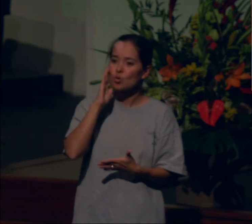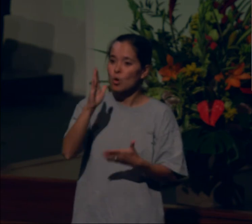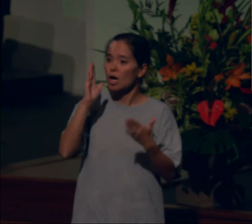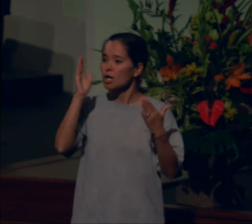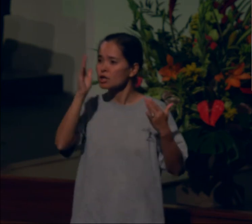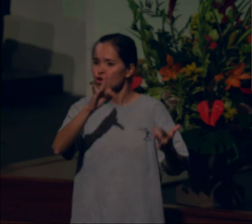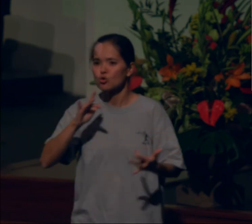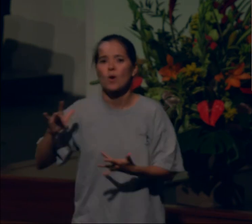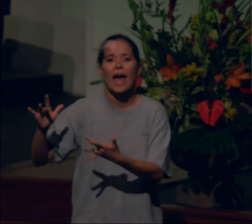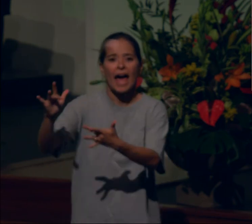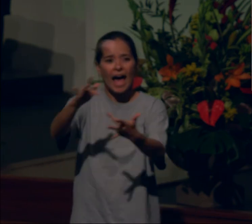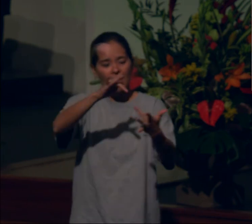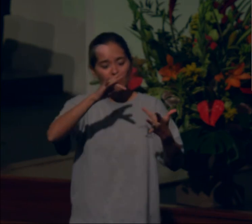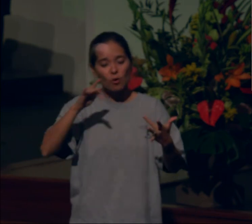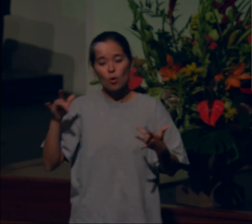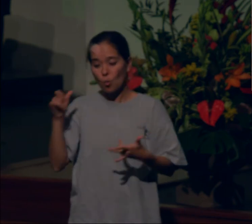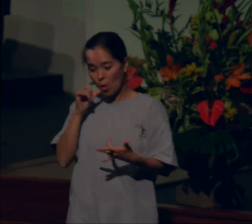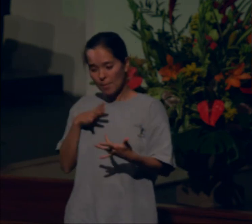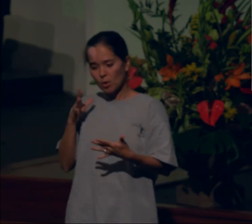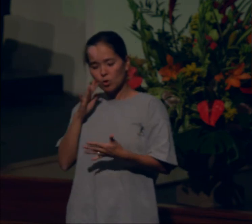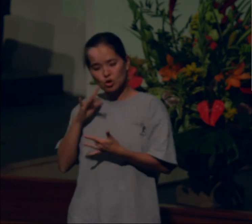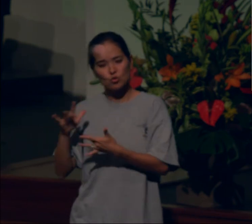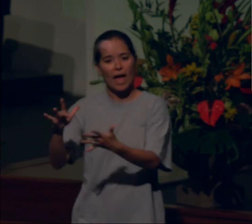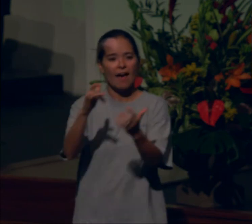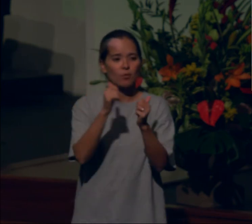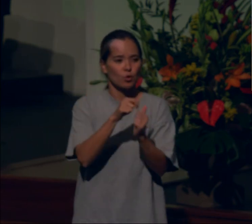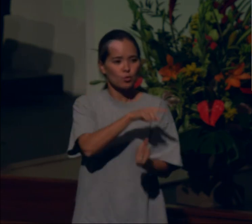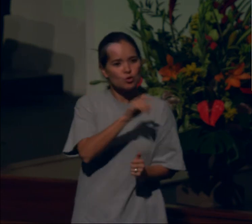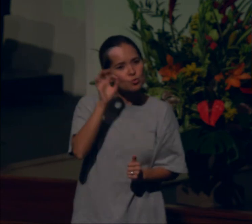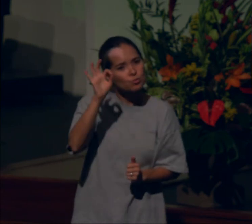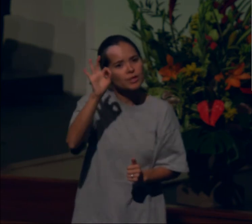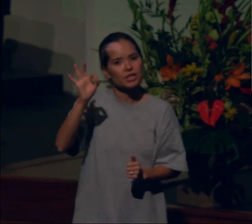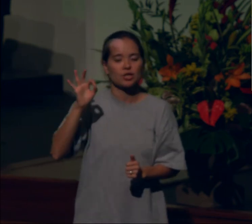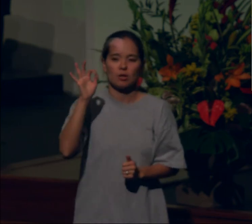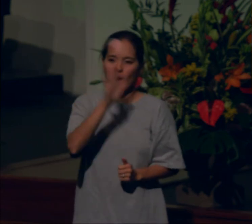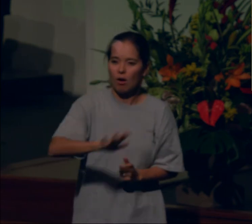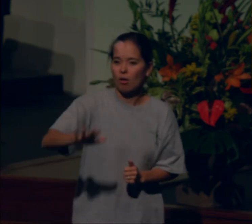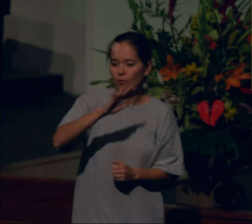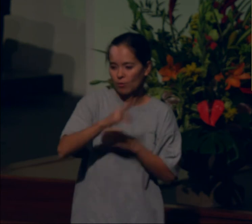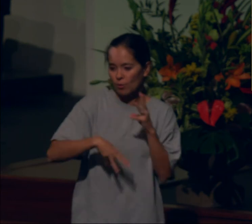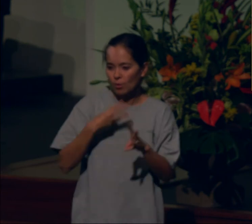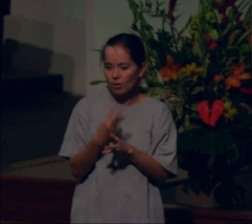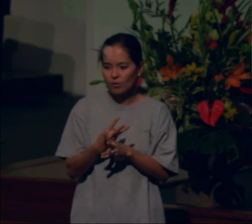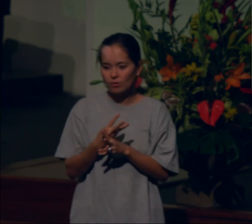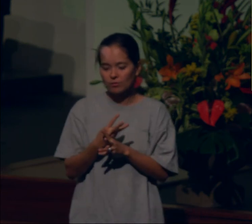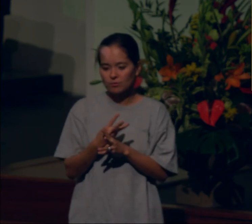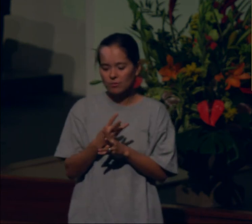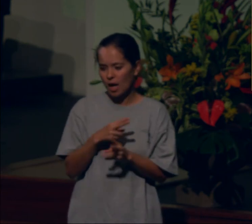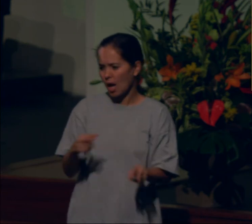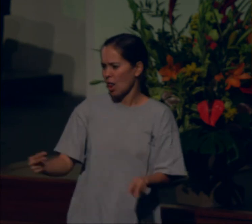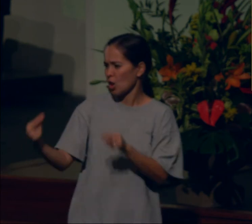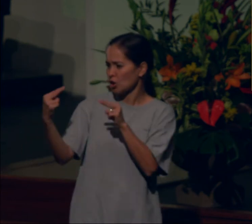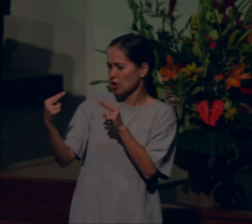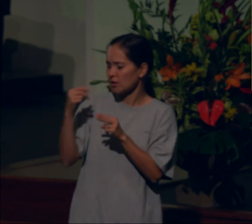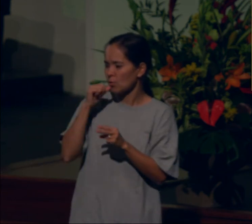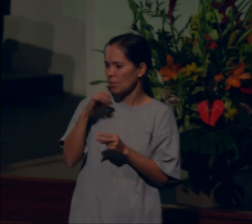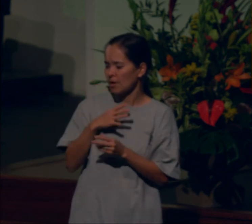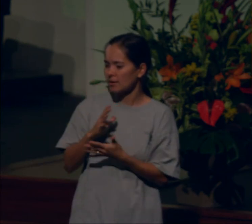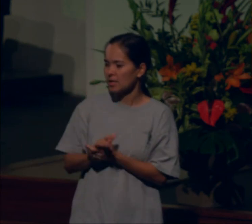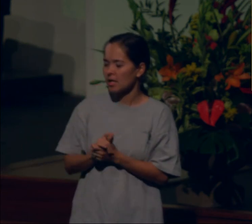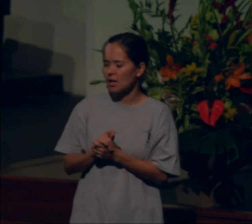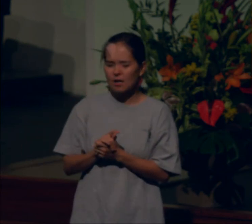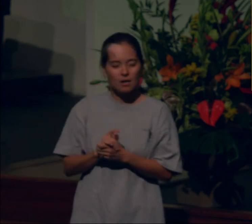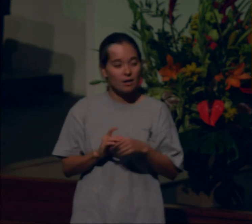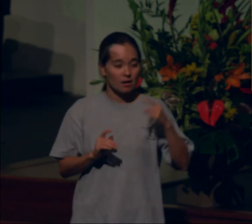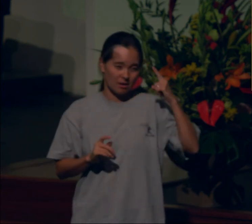She will travel with you as you preach the gospel. And so I looked at her, and one half of my brain is going, do